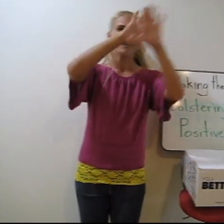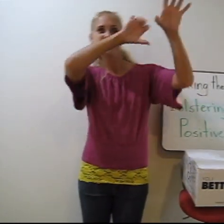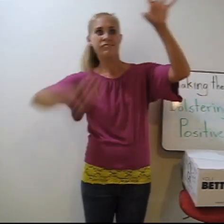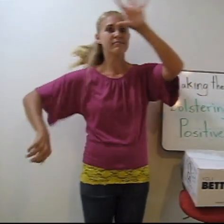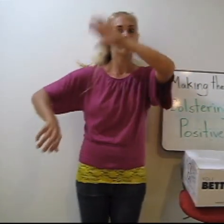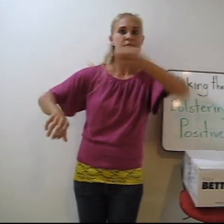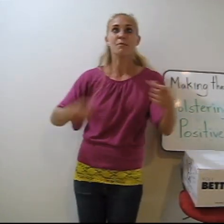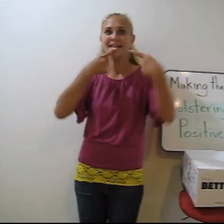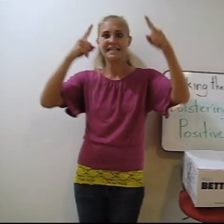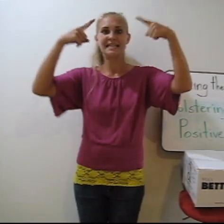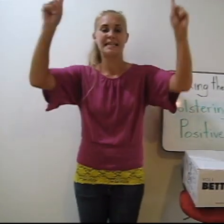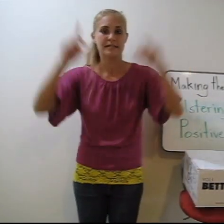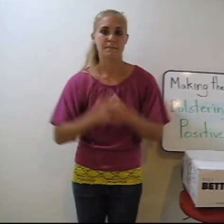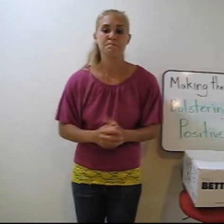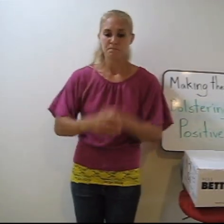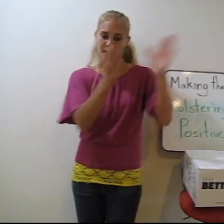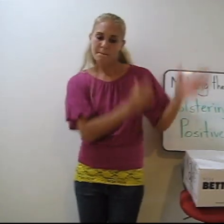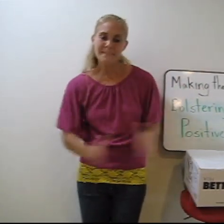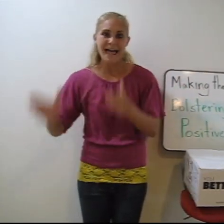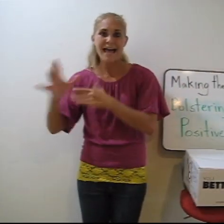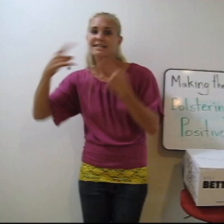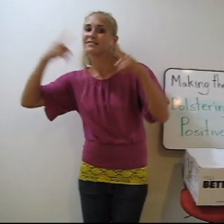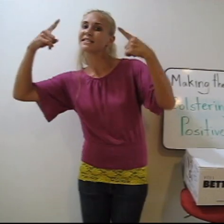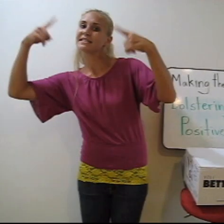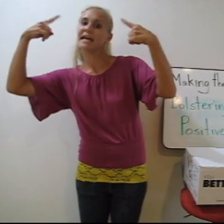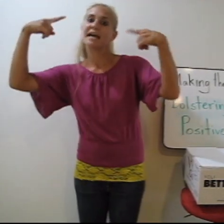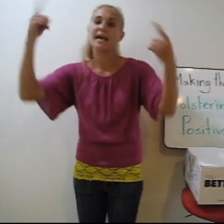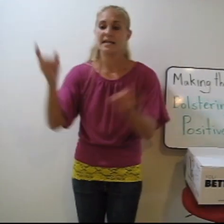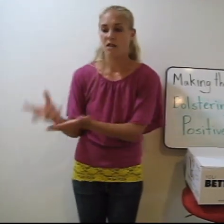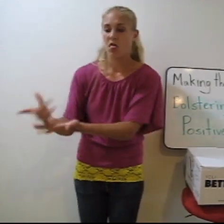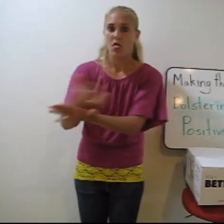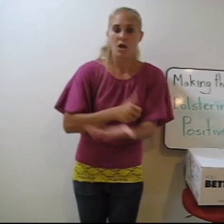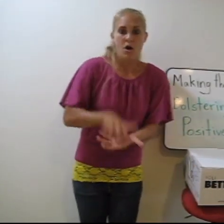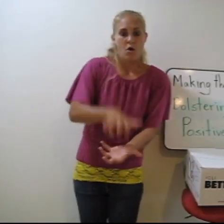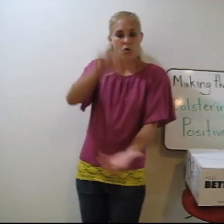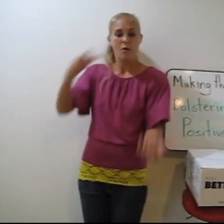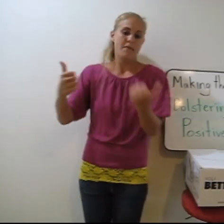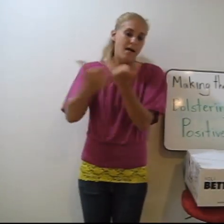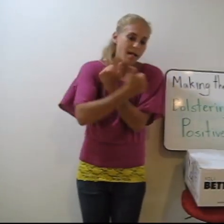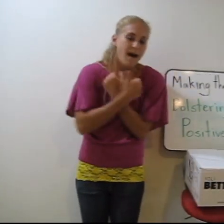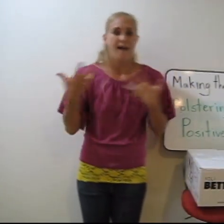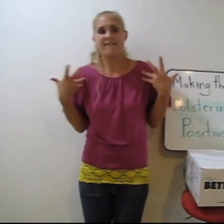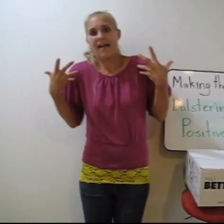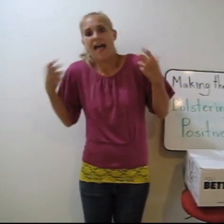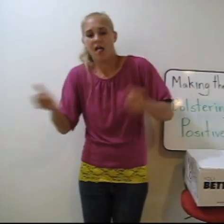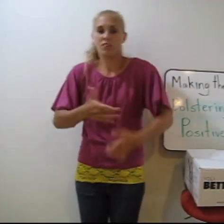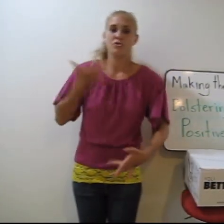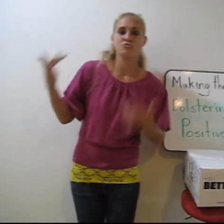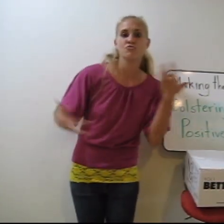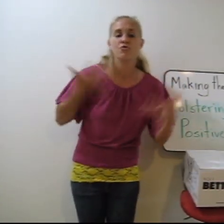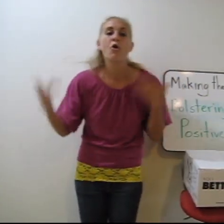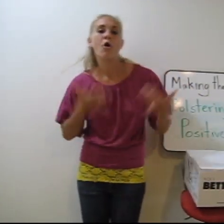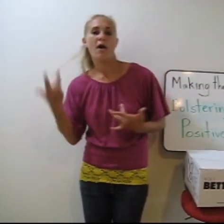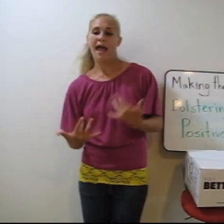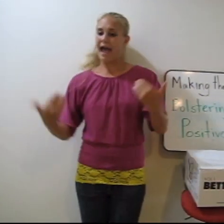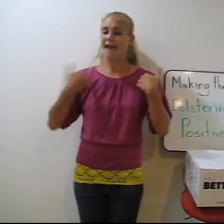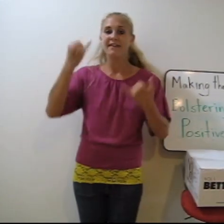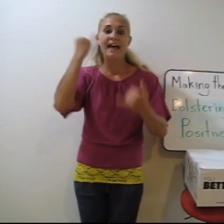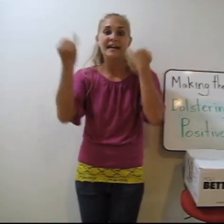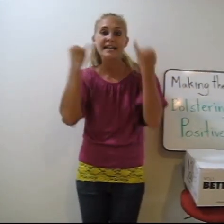things. Strategies of success, prosperity, health, love, and joy. Ideas to create more abundance, to grow,